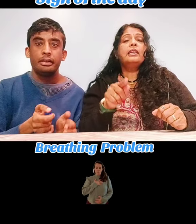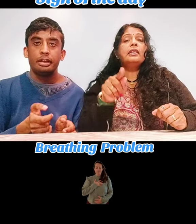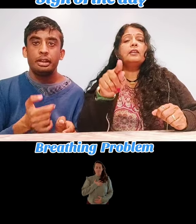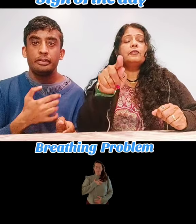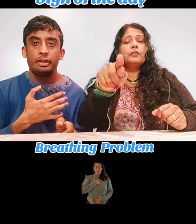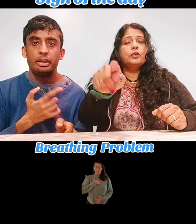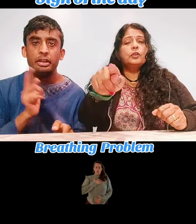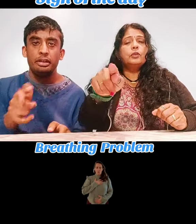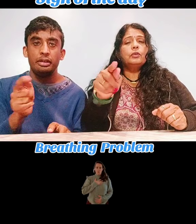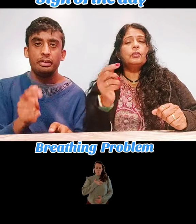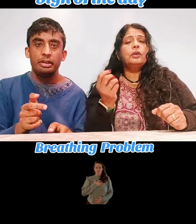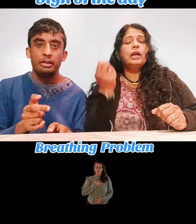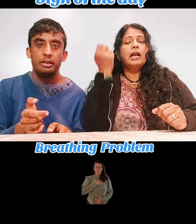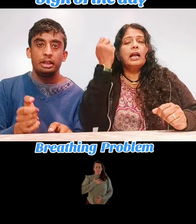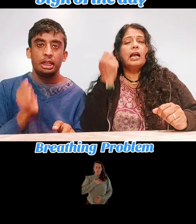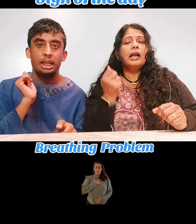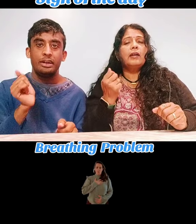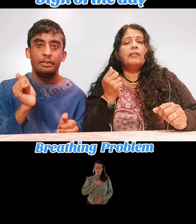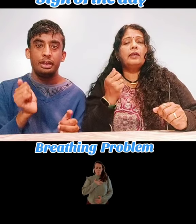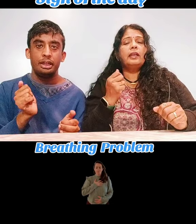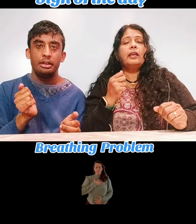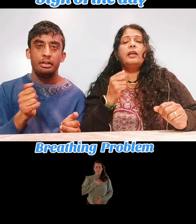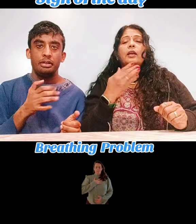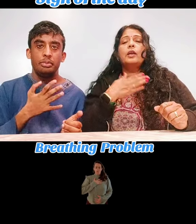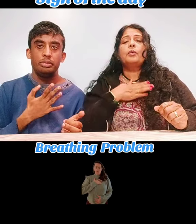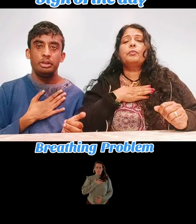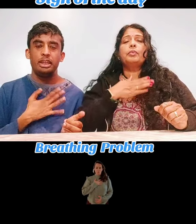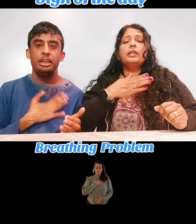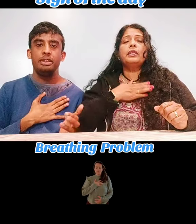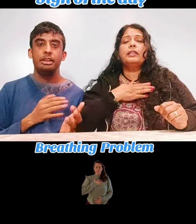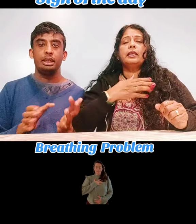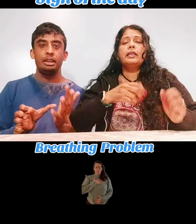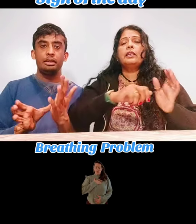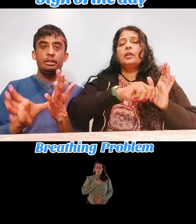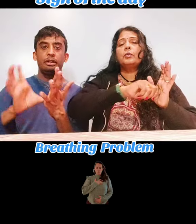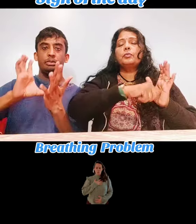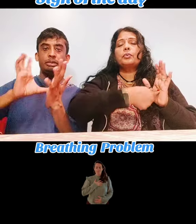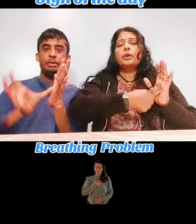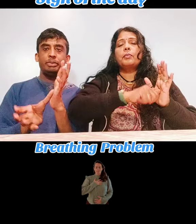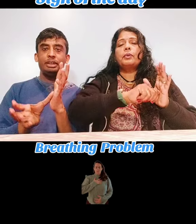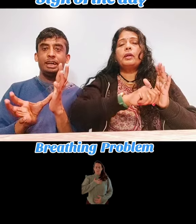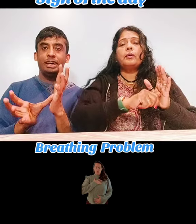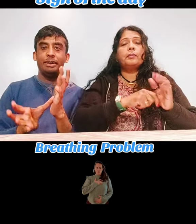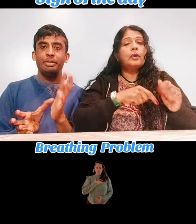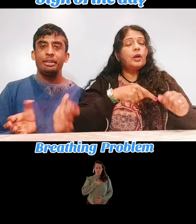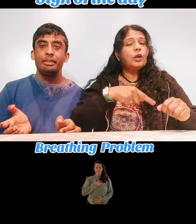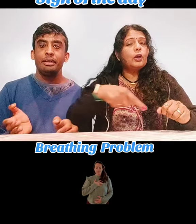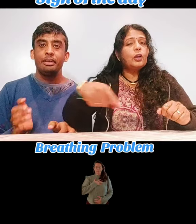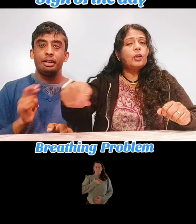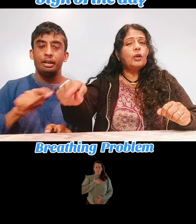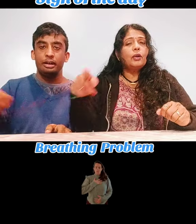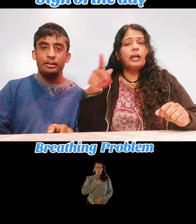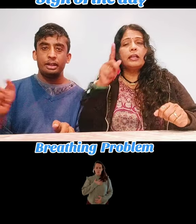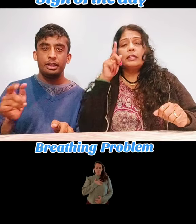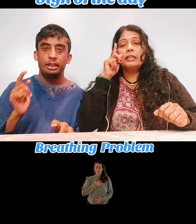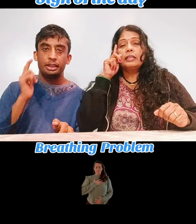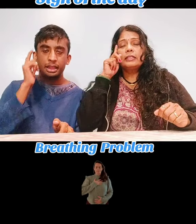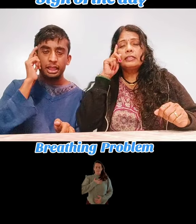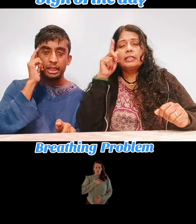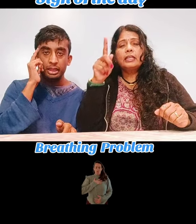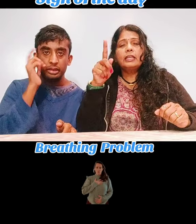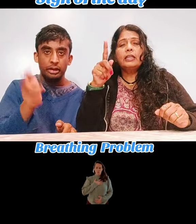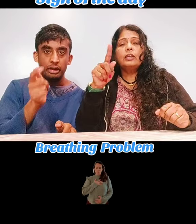say if you have a breathing problem, go